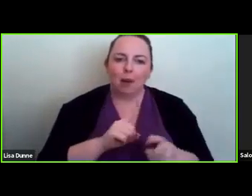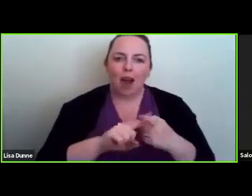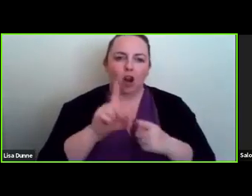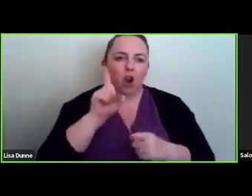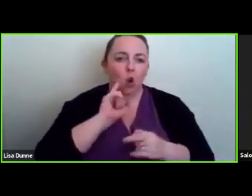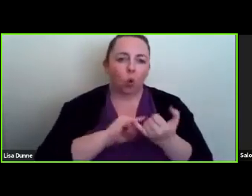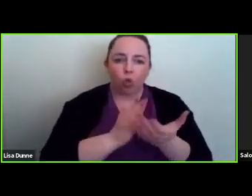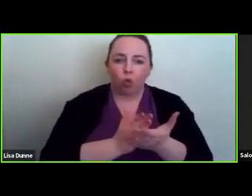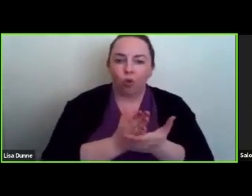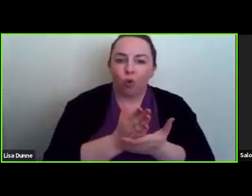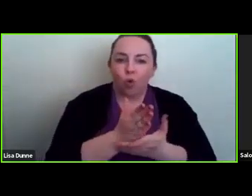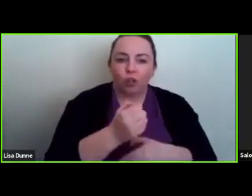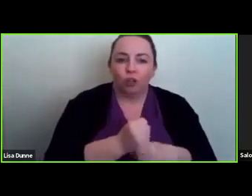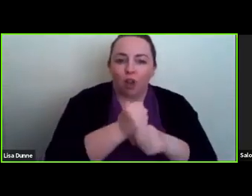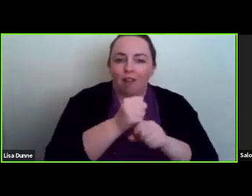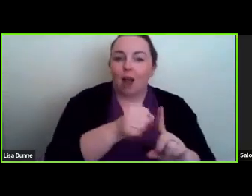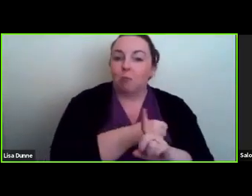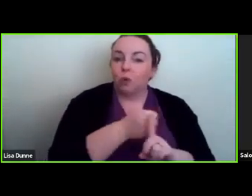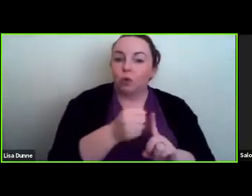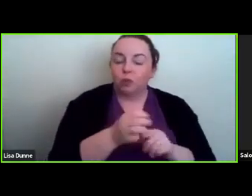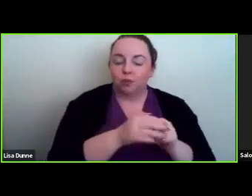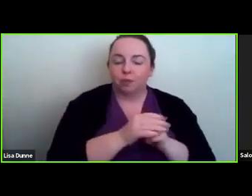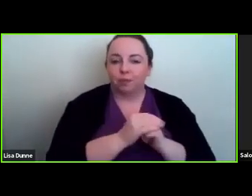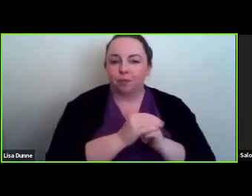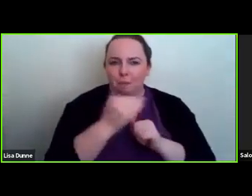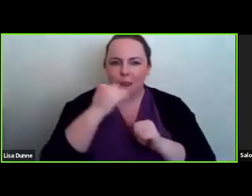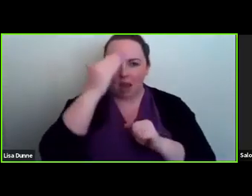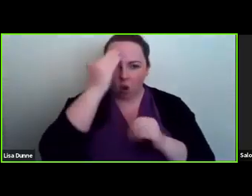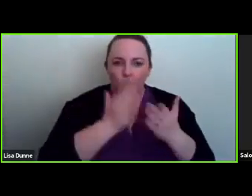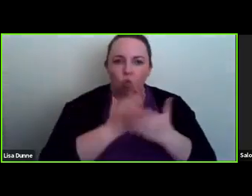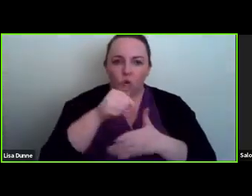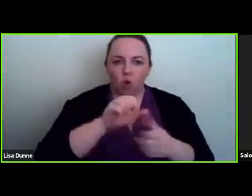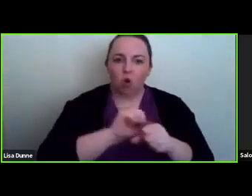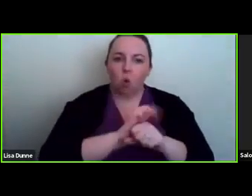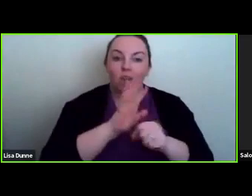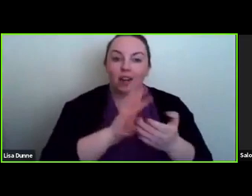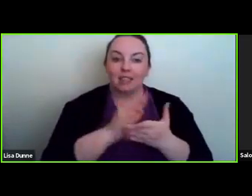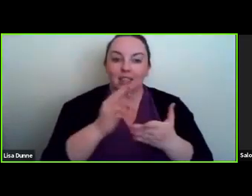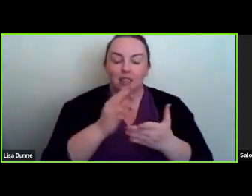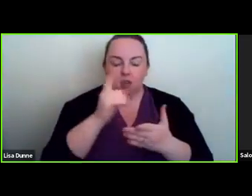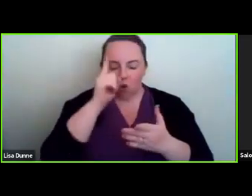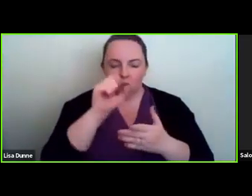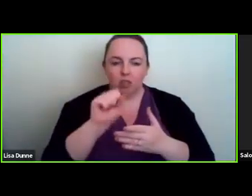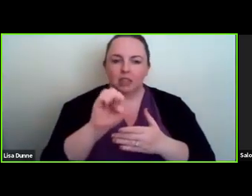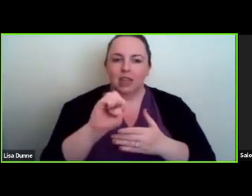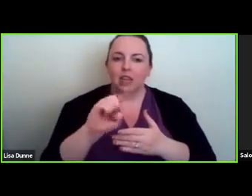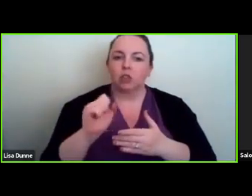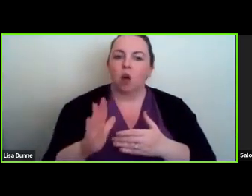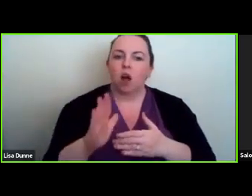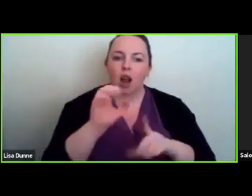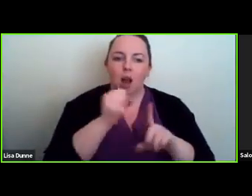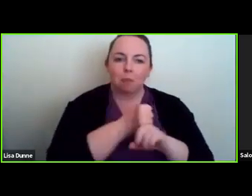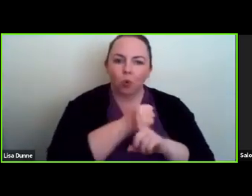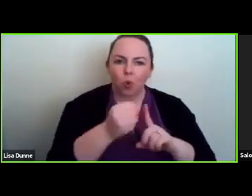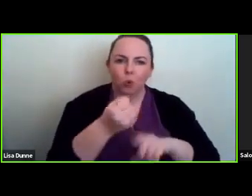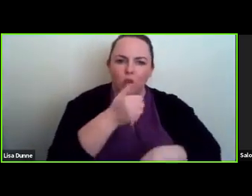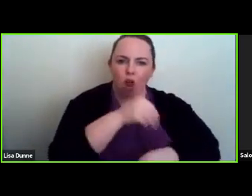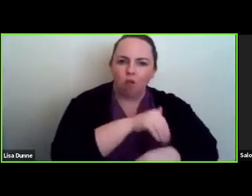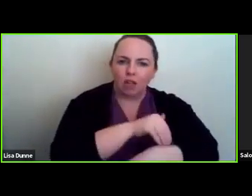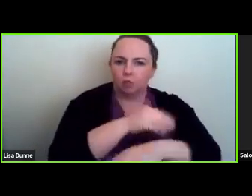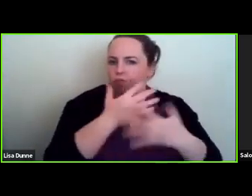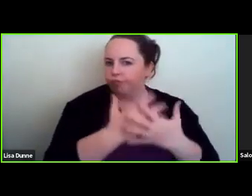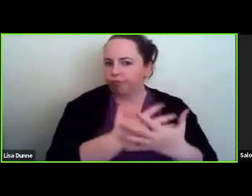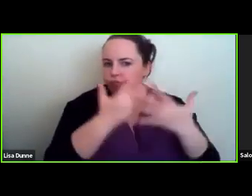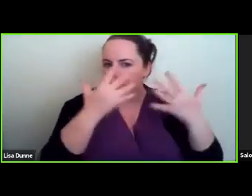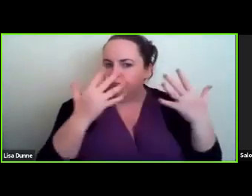through abuse. We all know during this time of COVID-19 that sexual abuse and harassment has been huge. In our